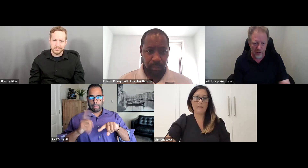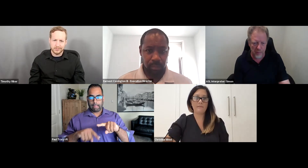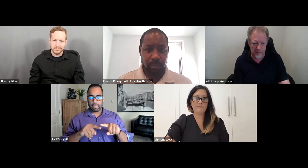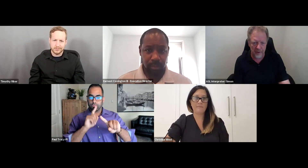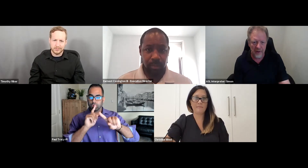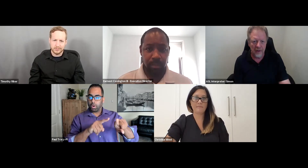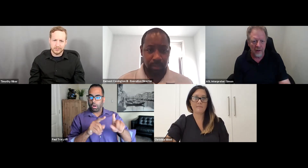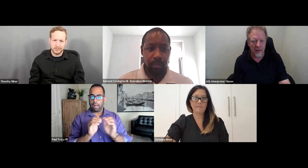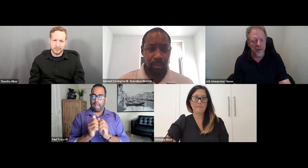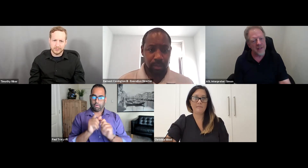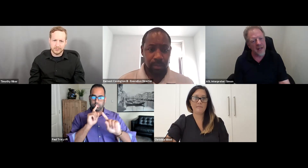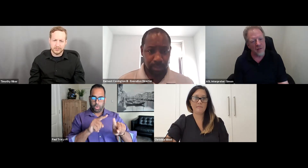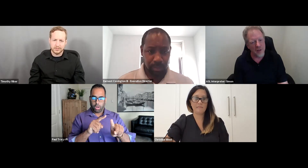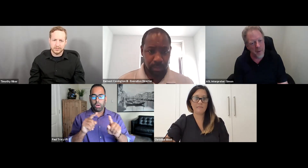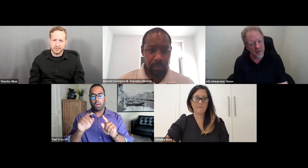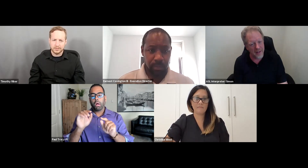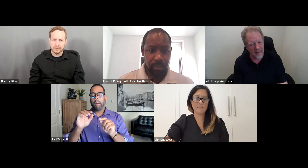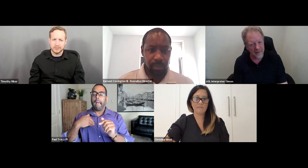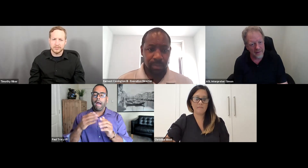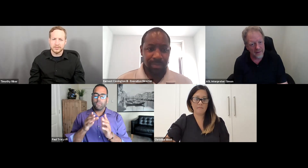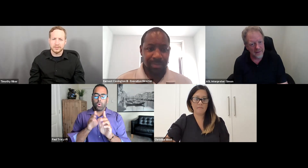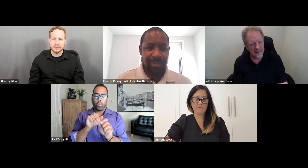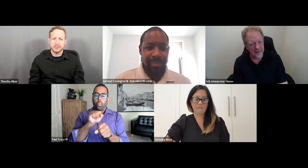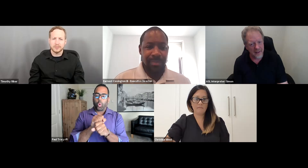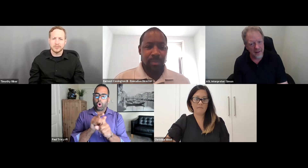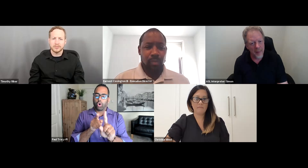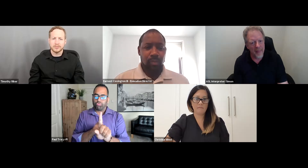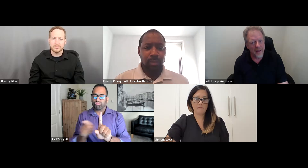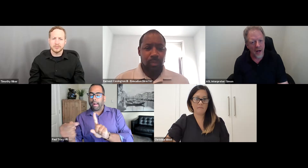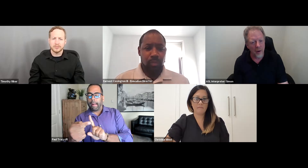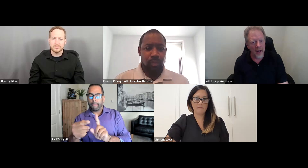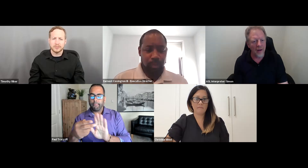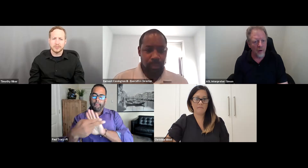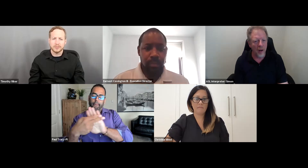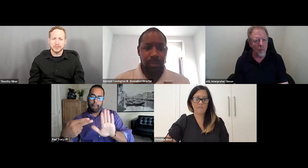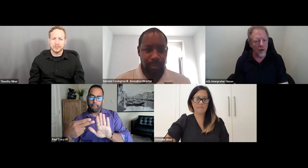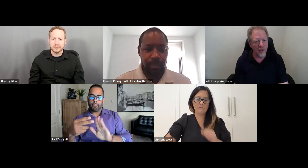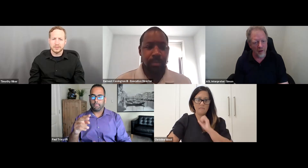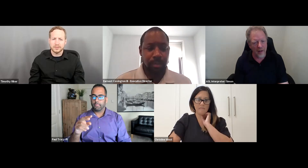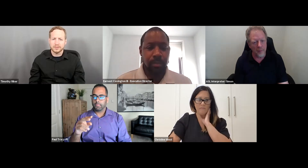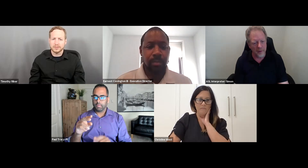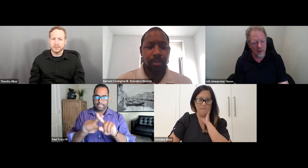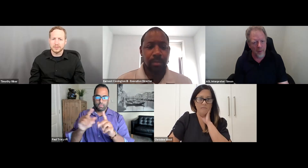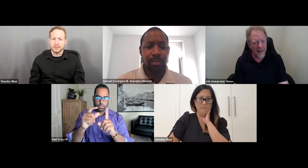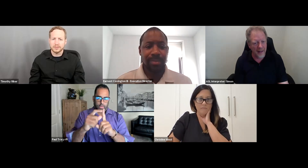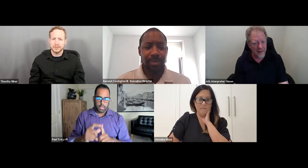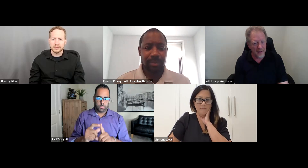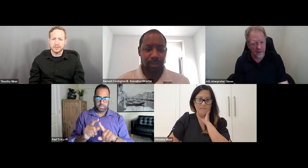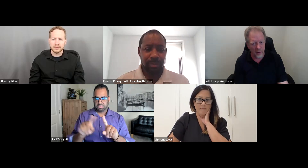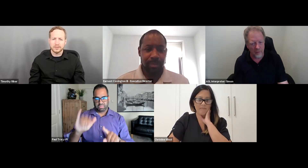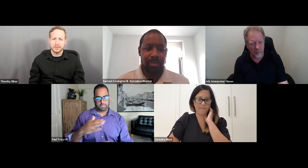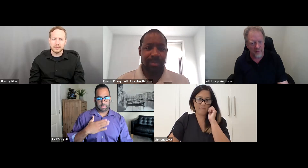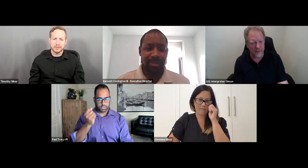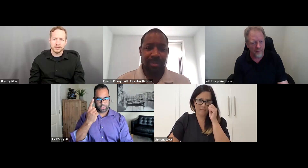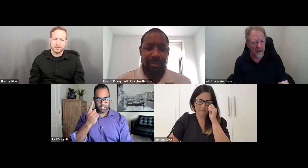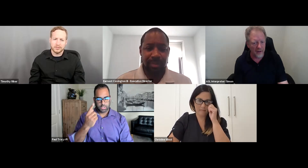an interpreter? Okay, because they can't respond to that. Okay, now I'm working around the, you know, the back end, and you